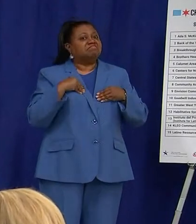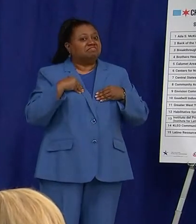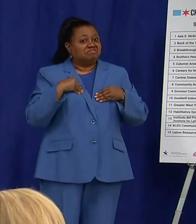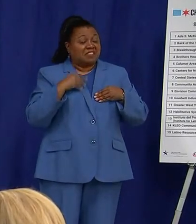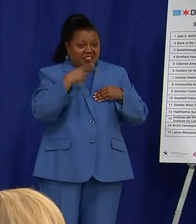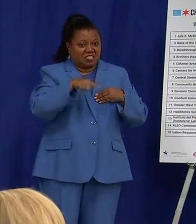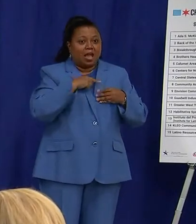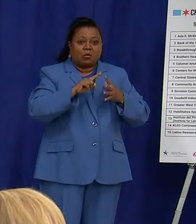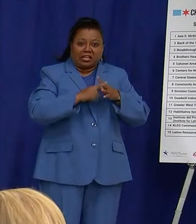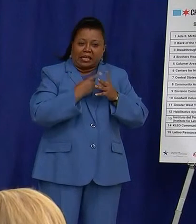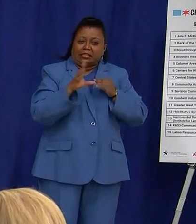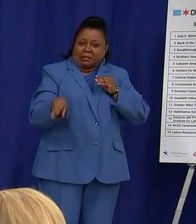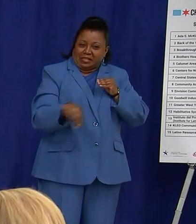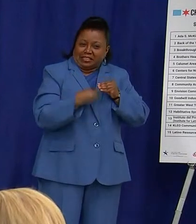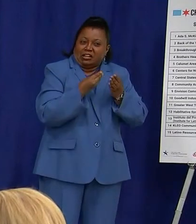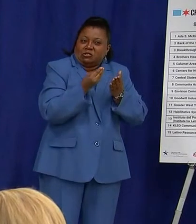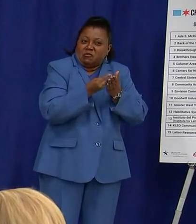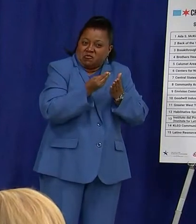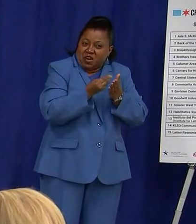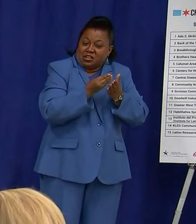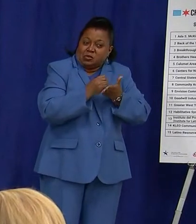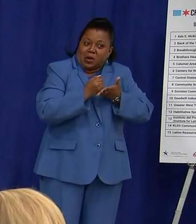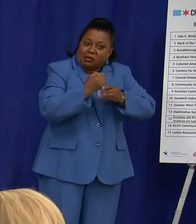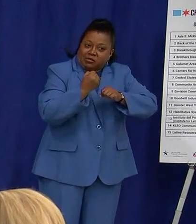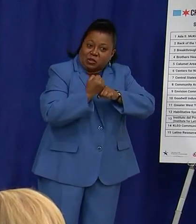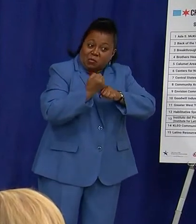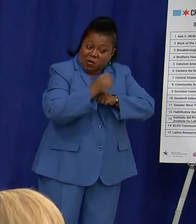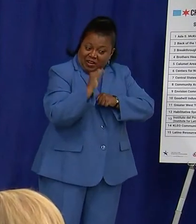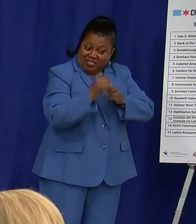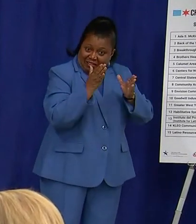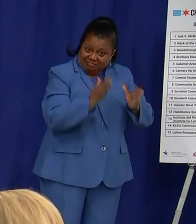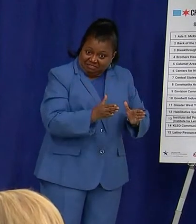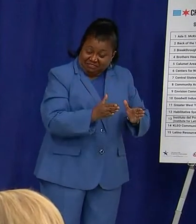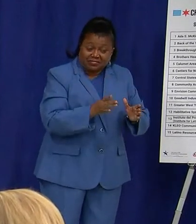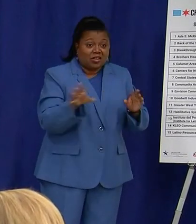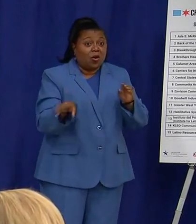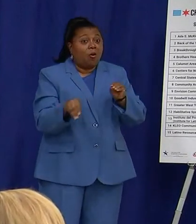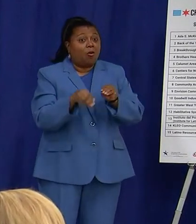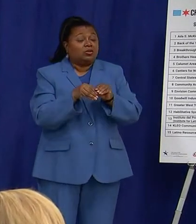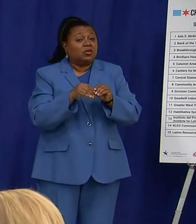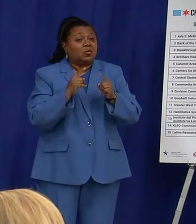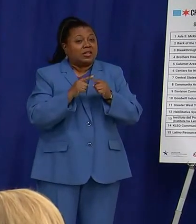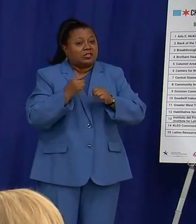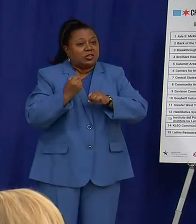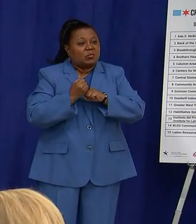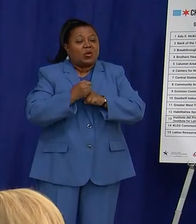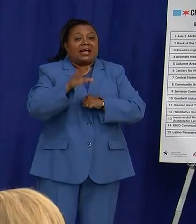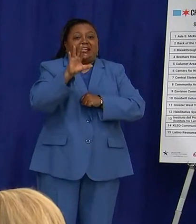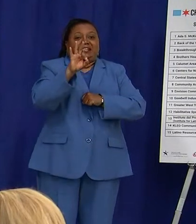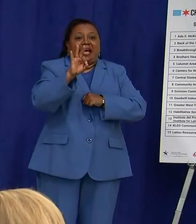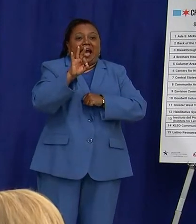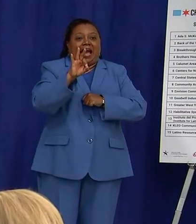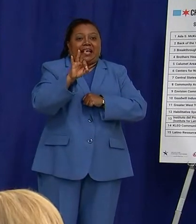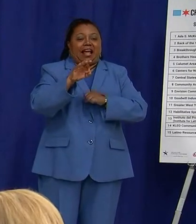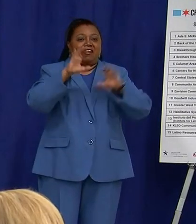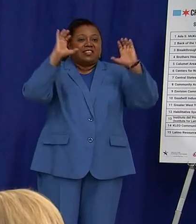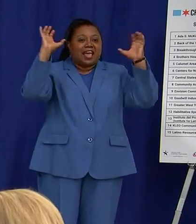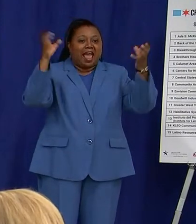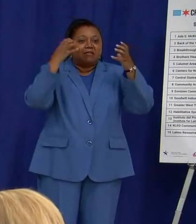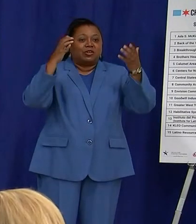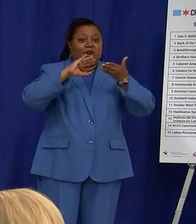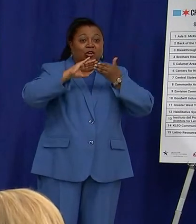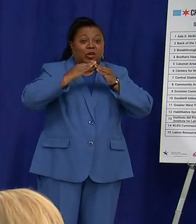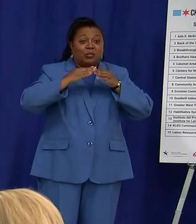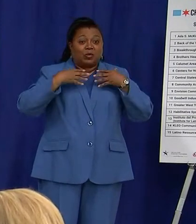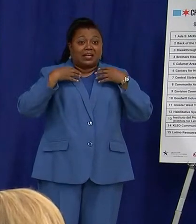that, and they will be getting some additional funding to help support on that side. In addition, we're supporting 9 of the ambulatory and